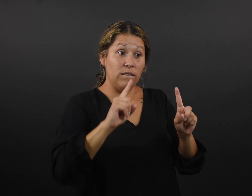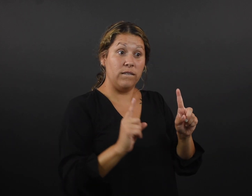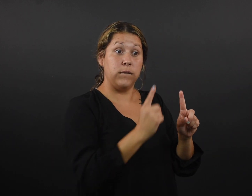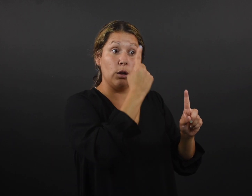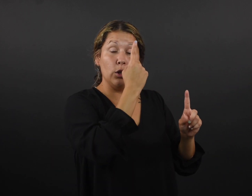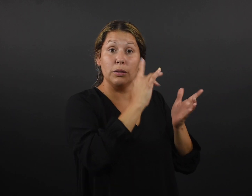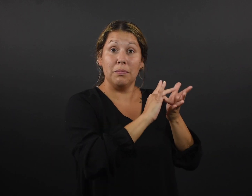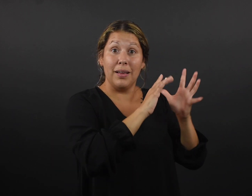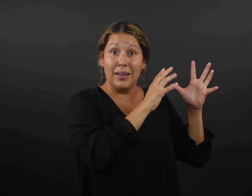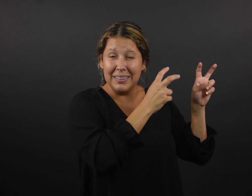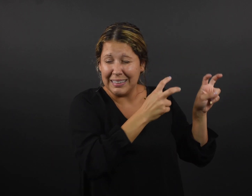a nonprofit.